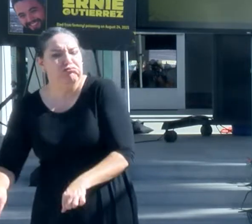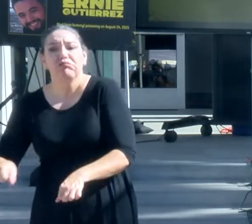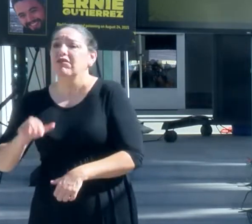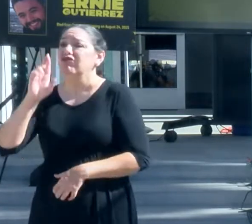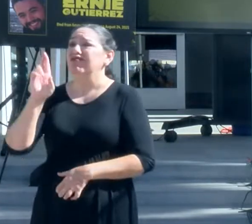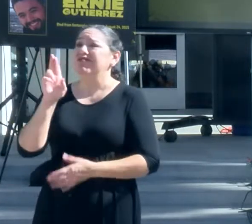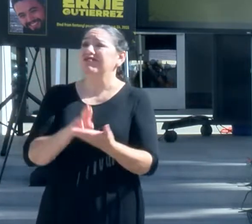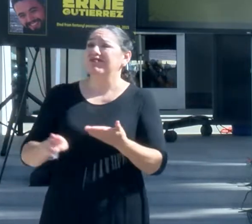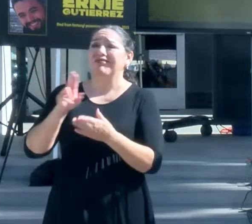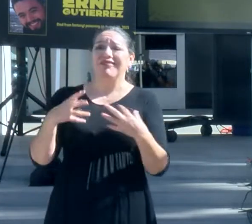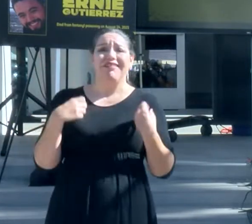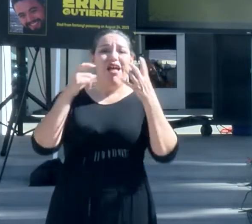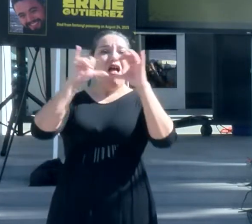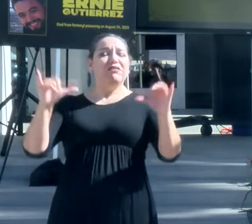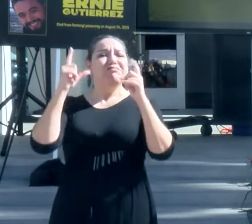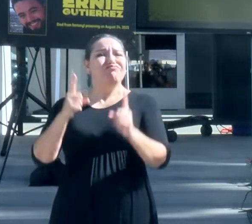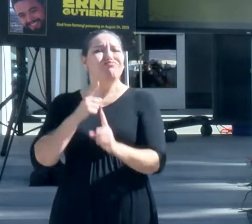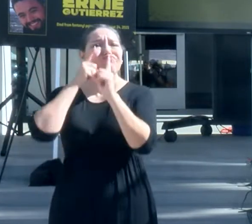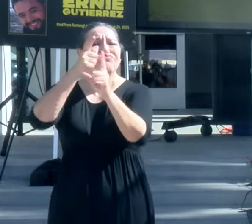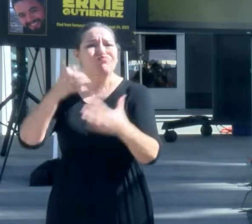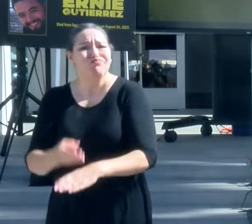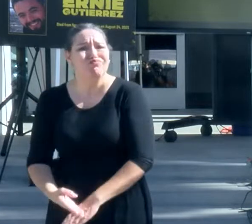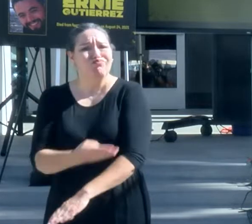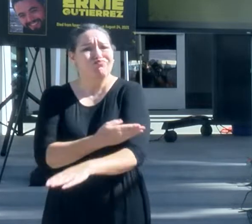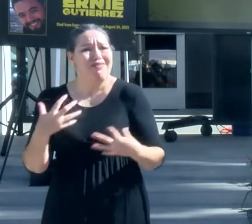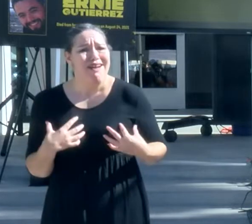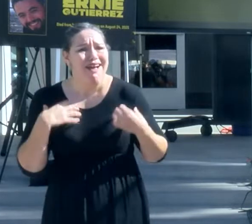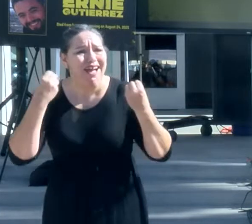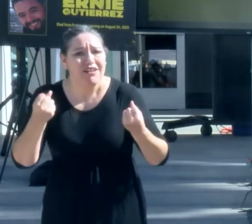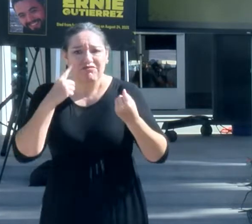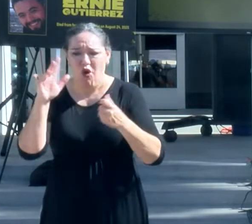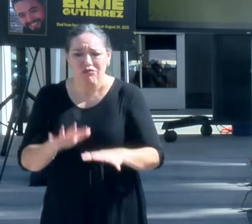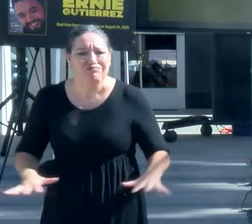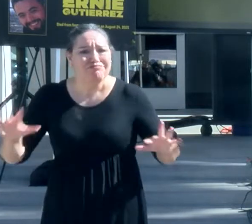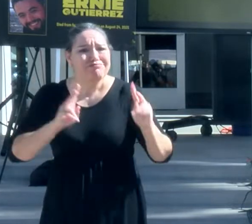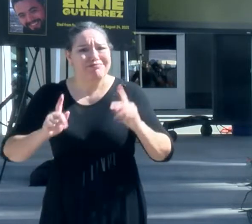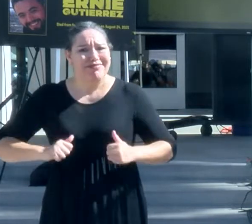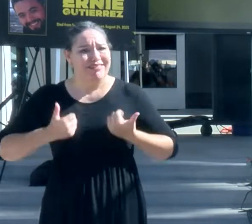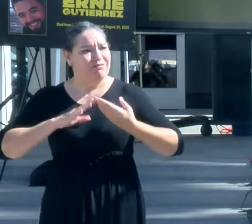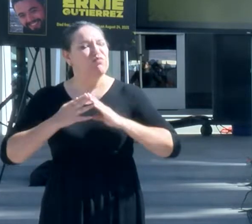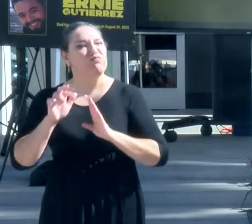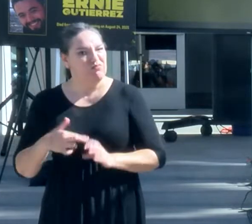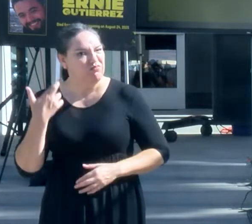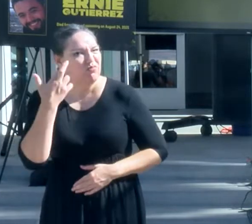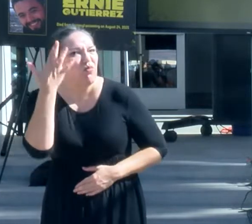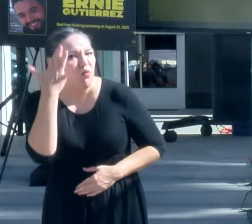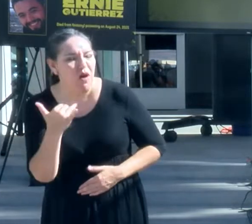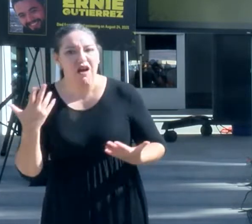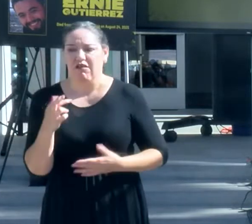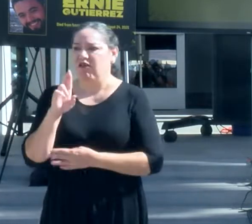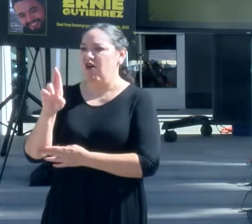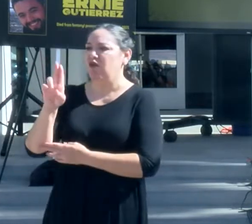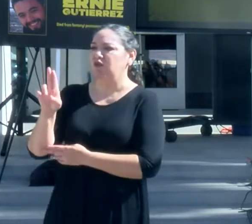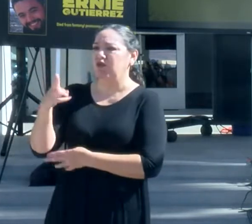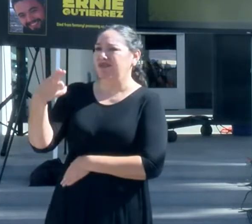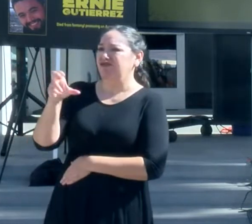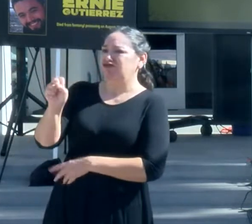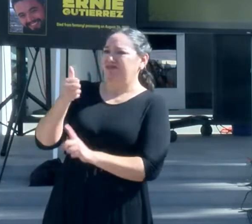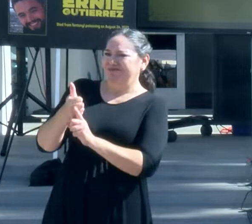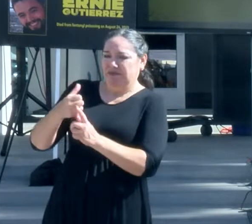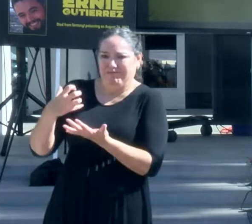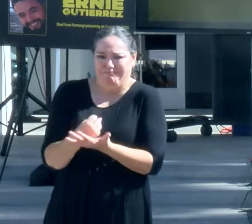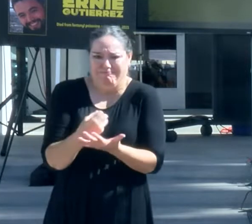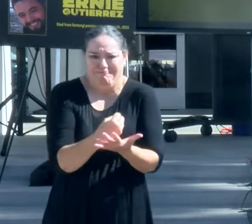to improve the health and well-being of the people in our communities. That is why RUHS is using every resource in